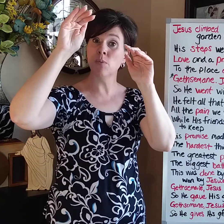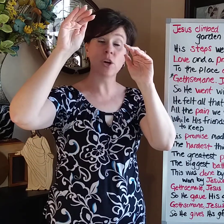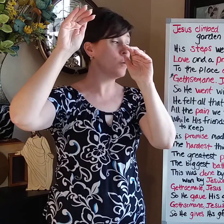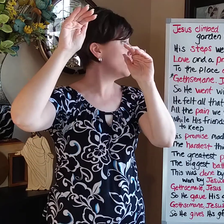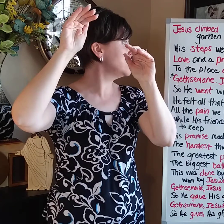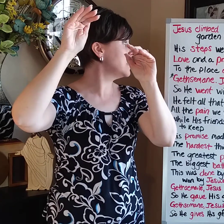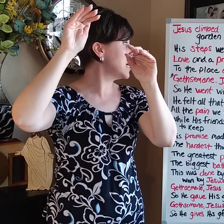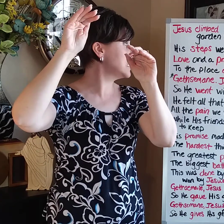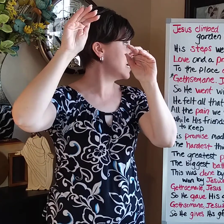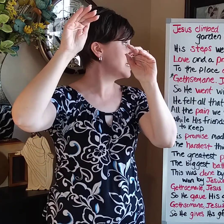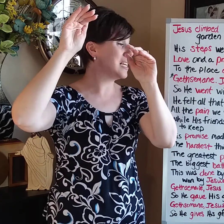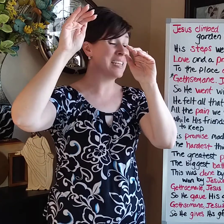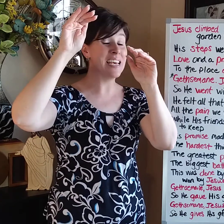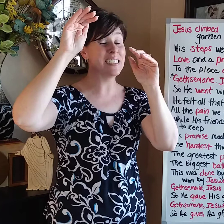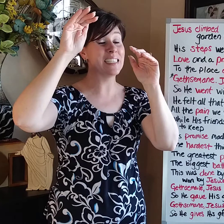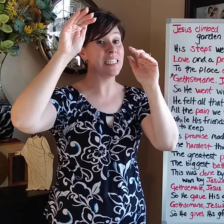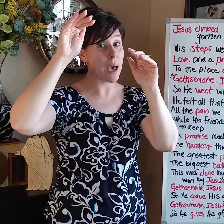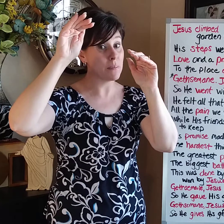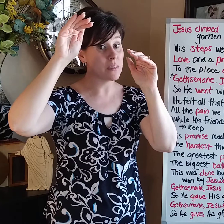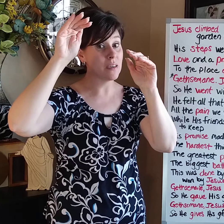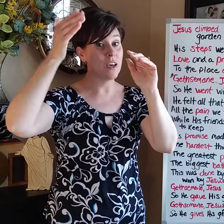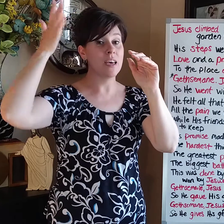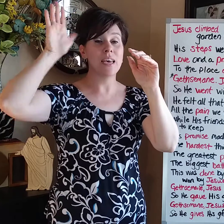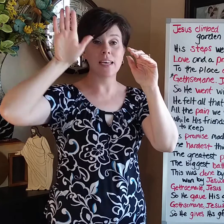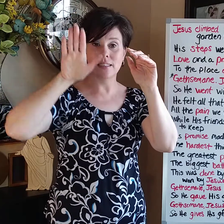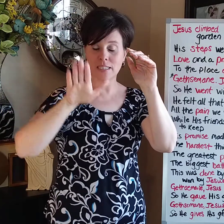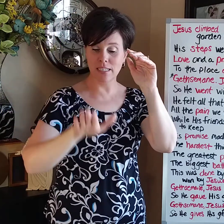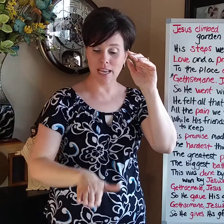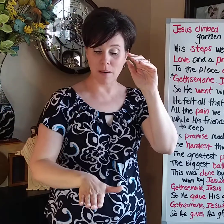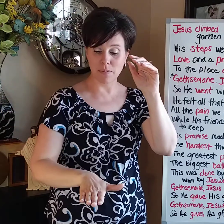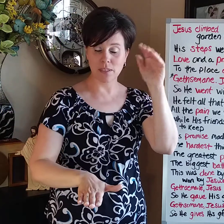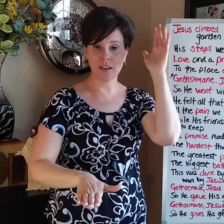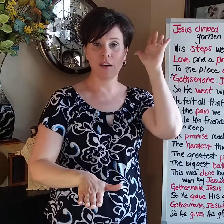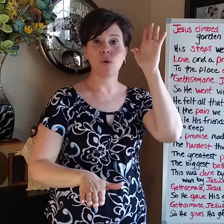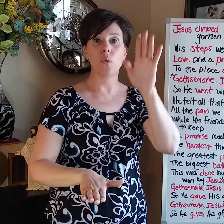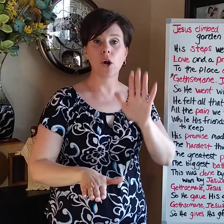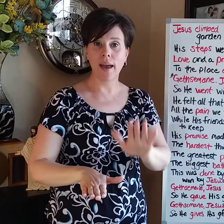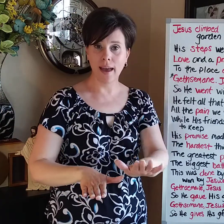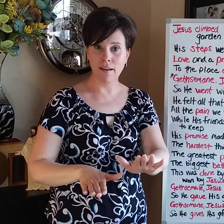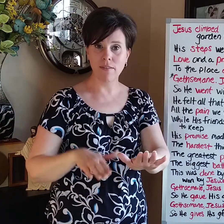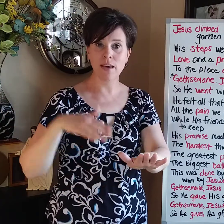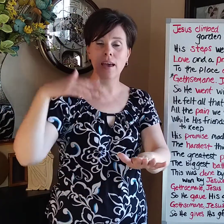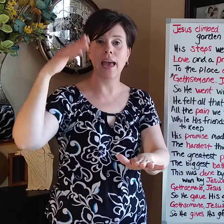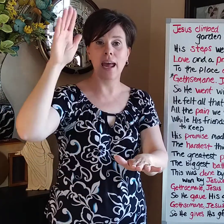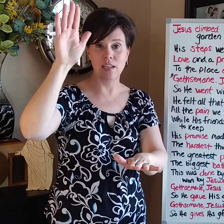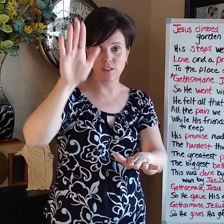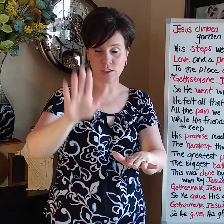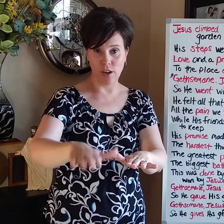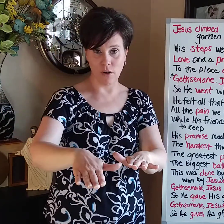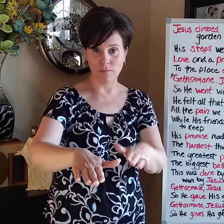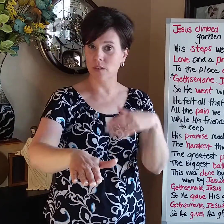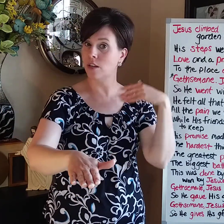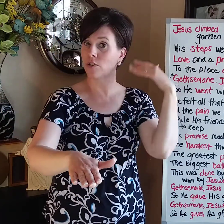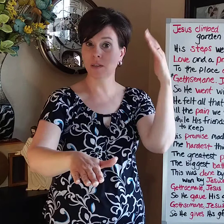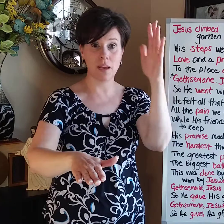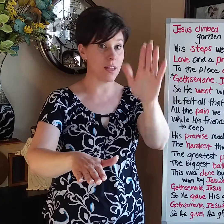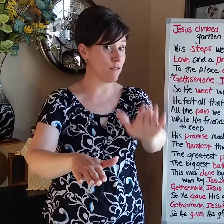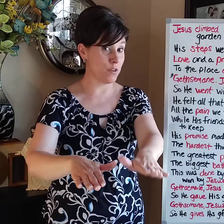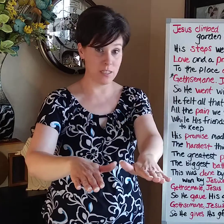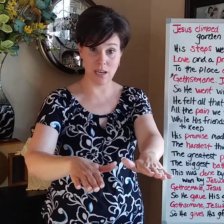going to move to the next line that says his steps were heavy and slow. So then you just make like footsteps